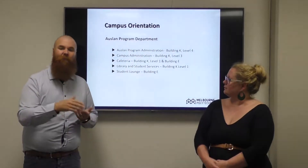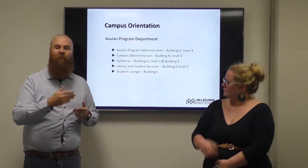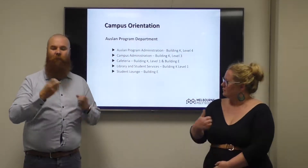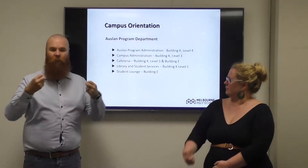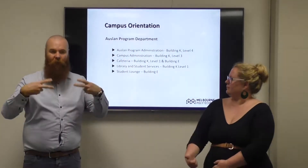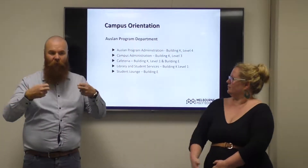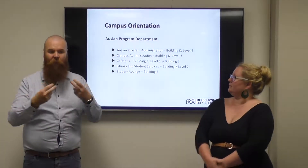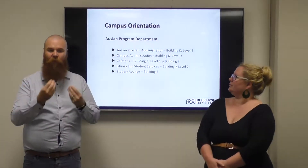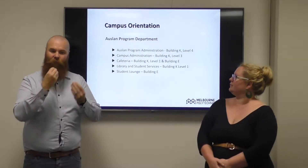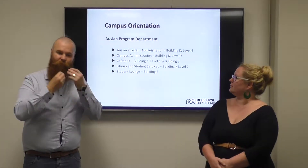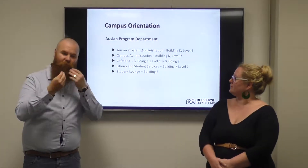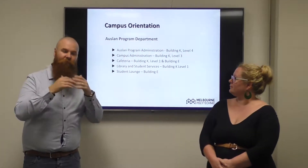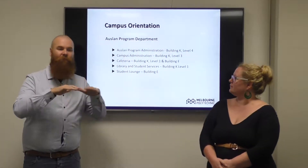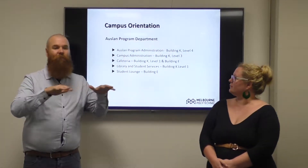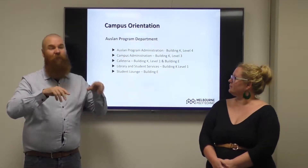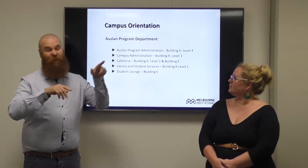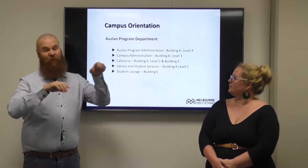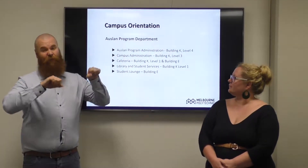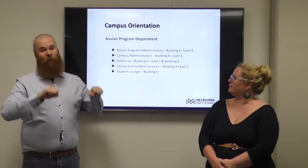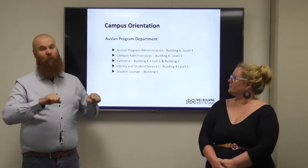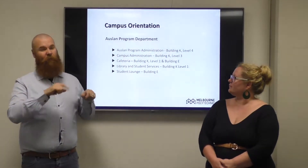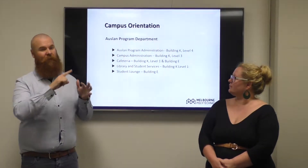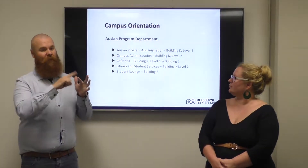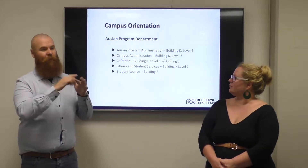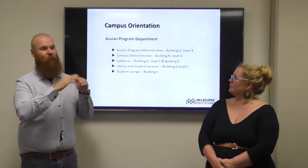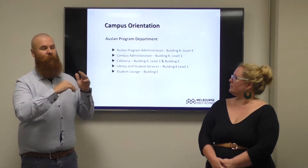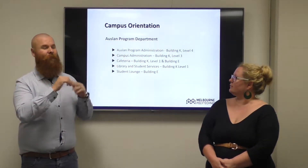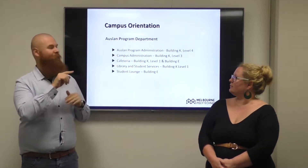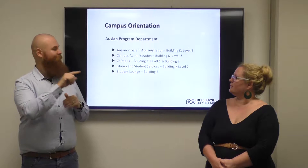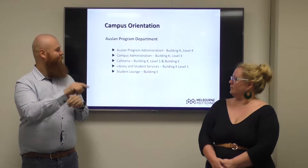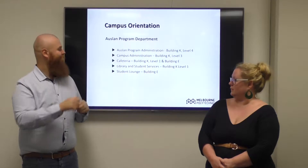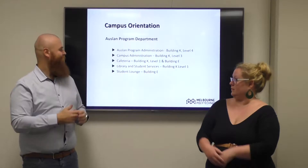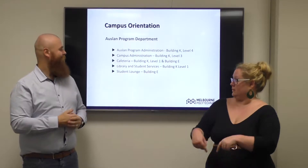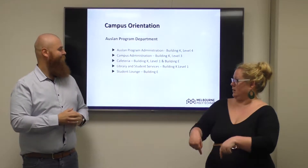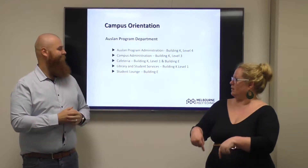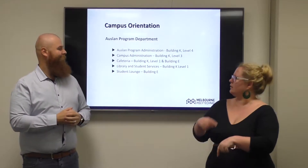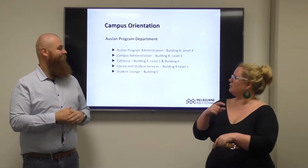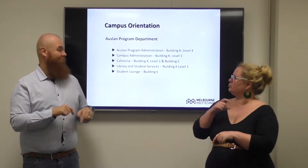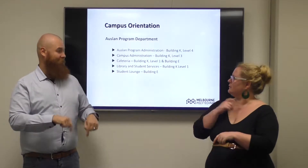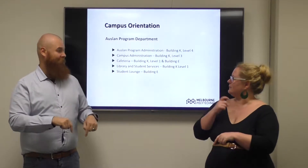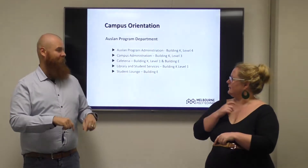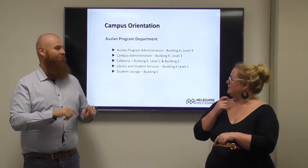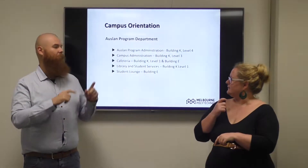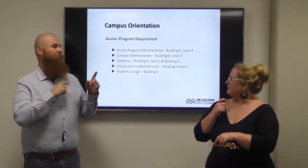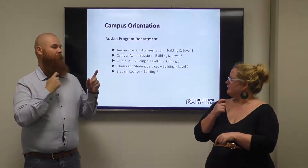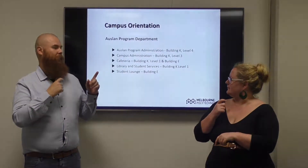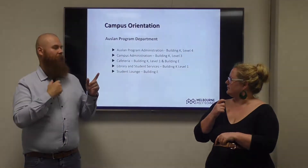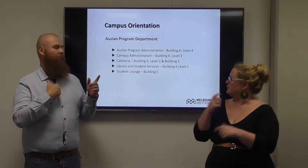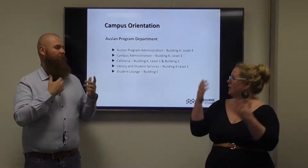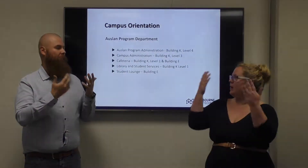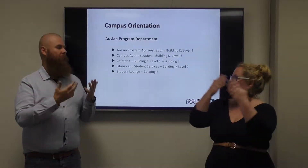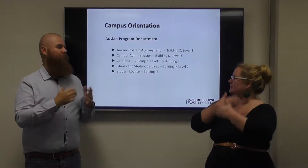tennis table. You can eat, you can relax. It's over in Building E. And in